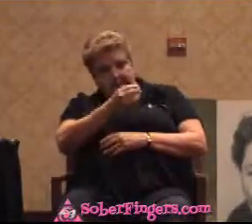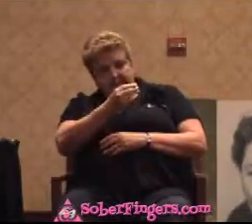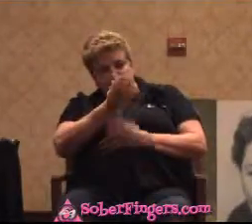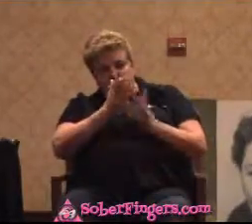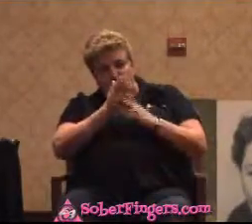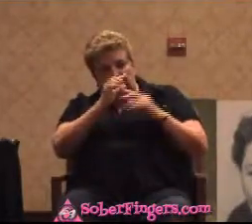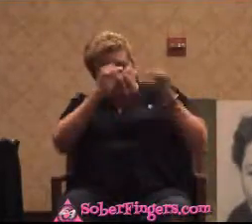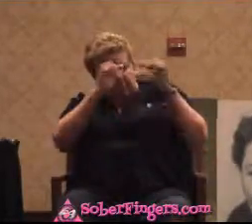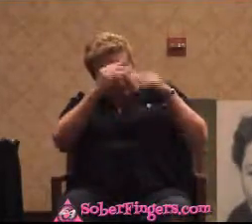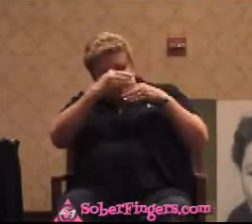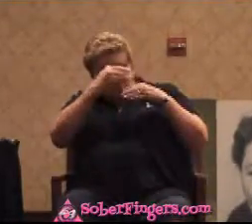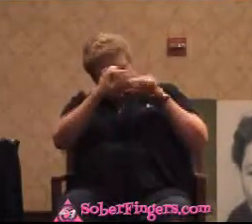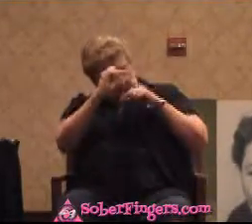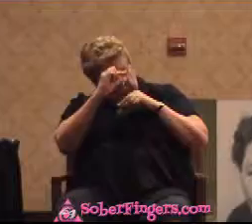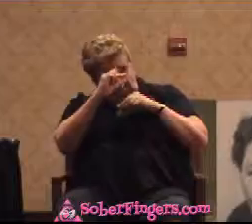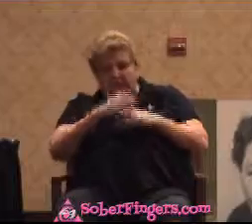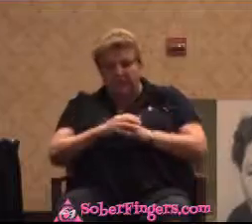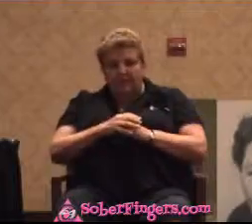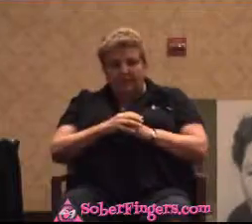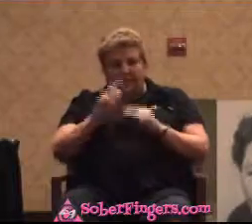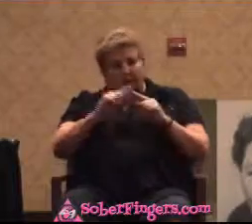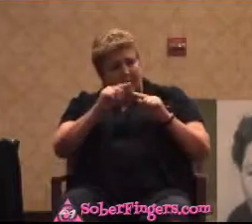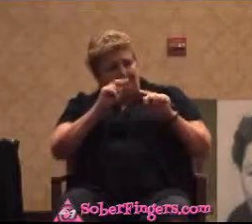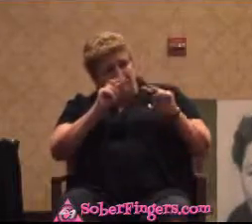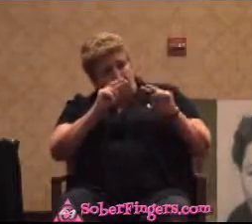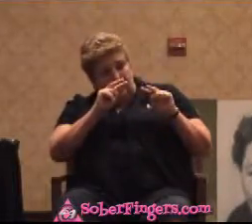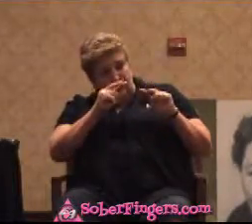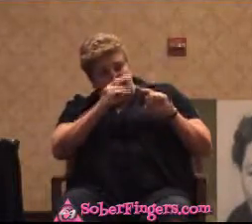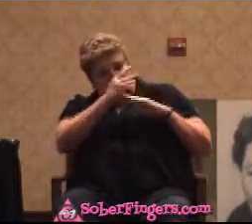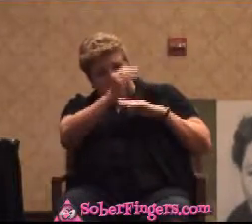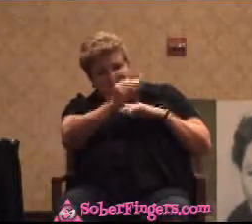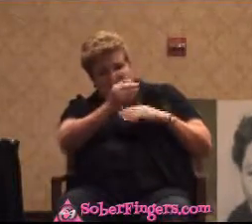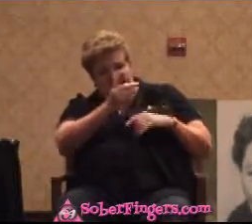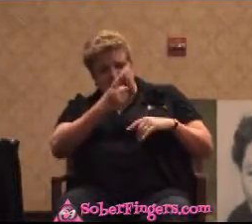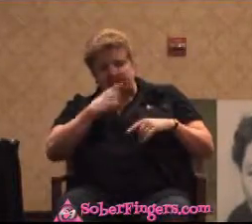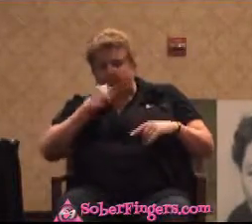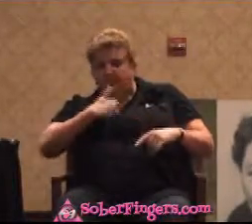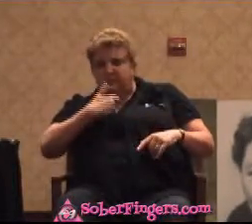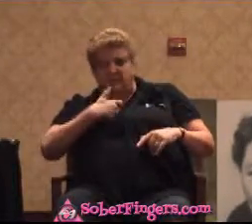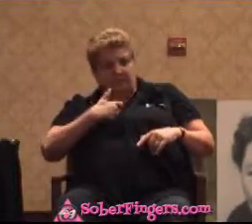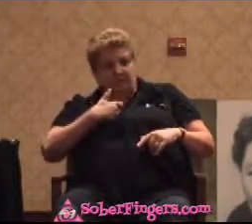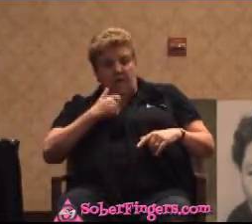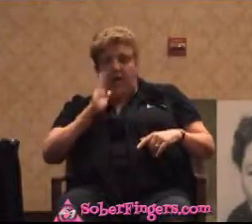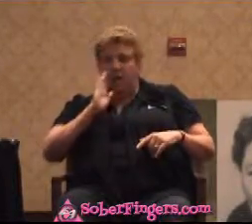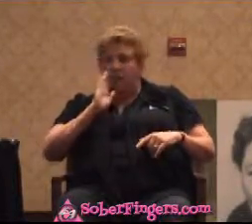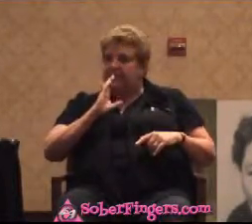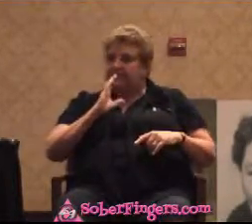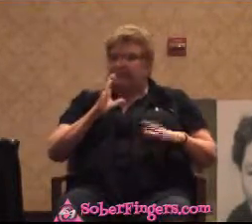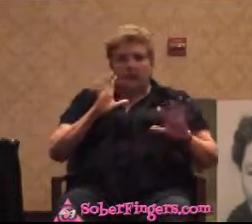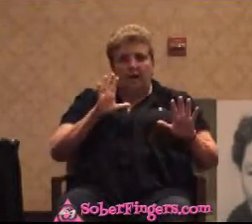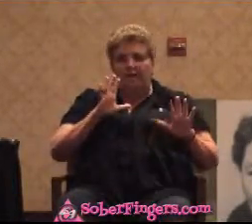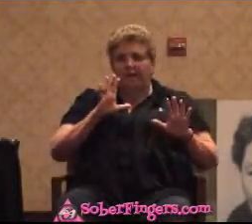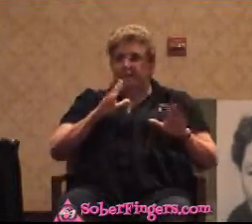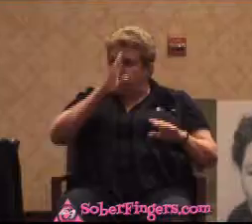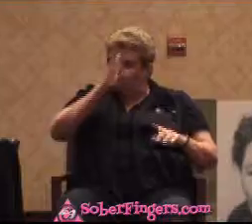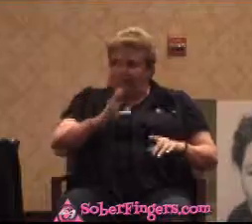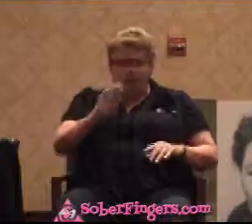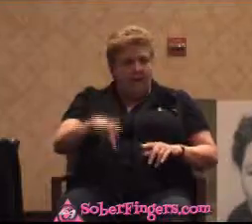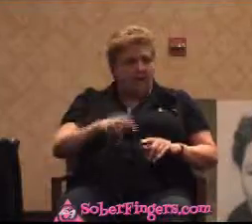And all the way, that when I was watching him leave off that farm, I said to myself, I'm going to get my act together, and I meant that from the bottom of my heart. I said,